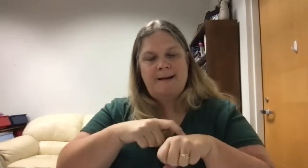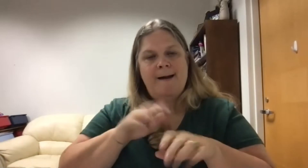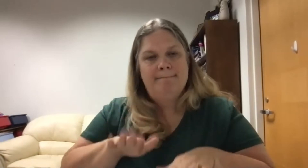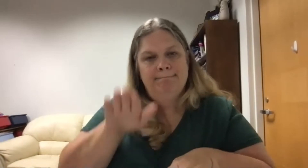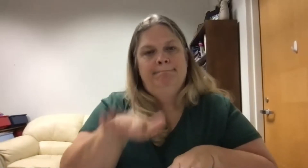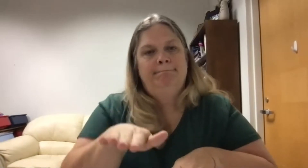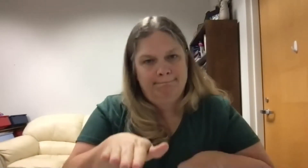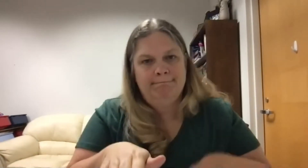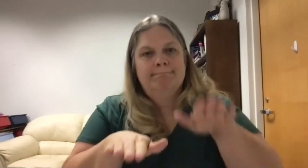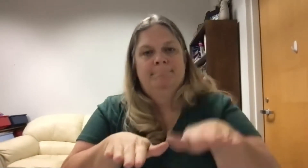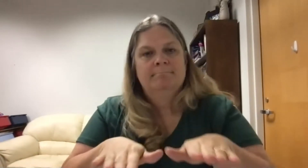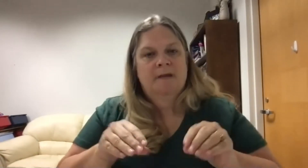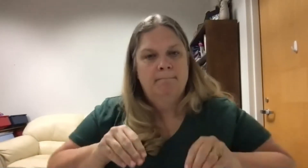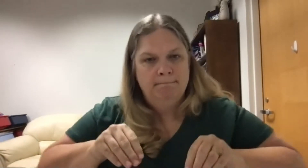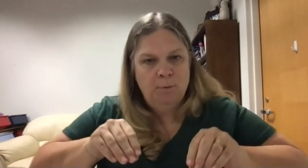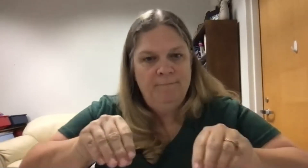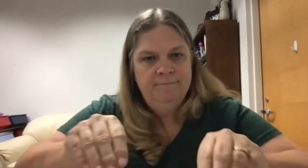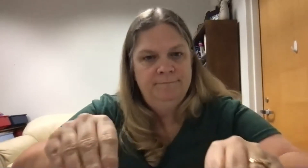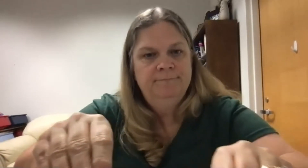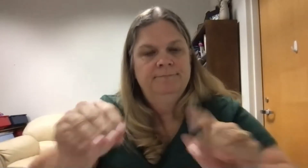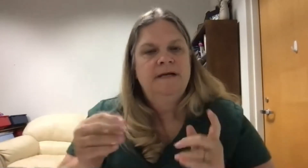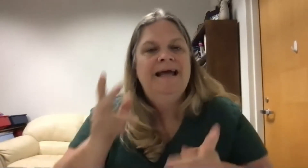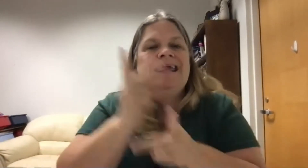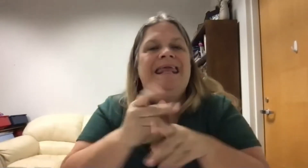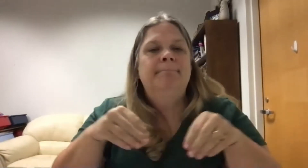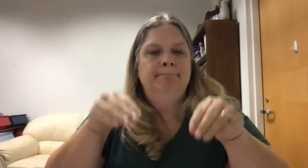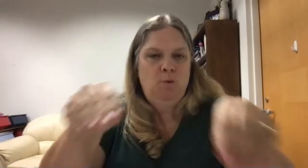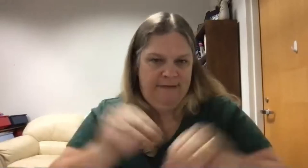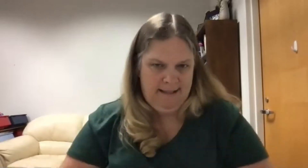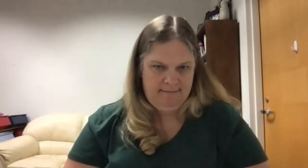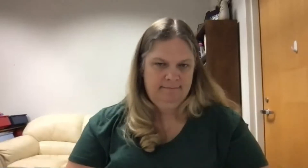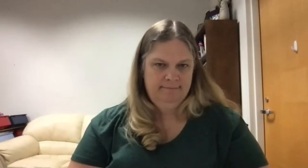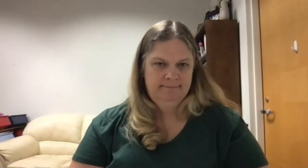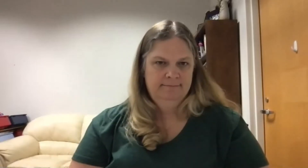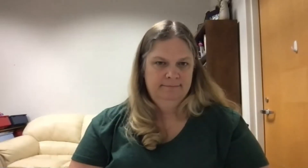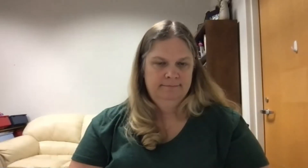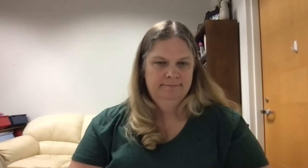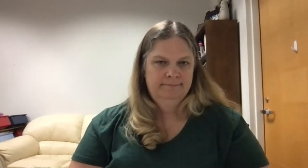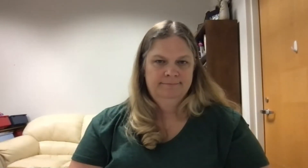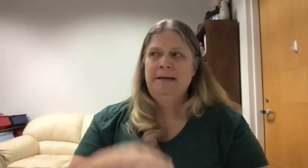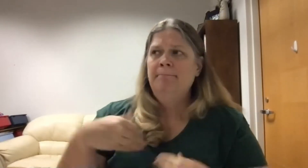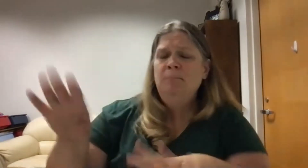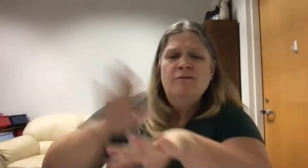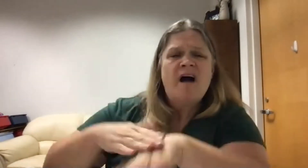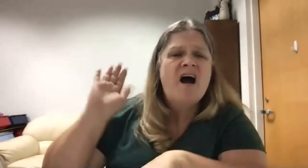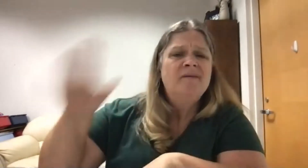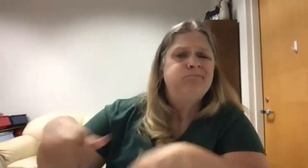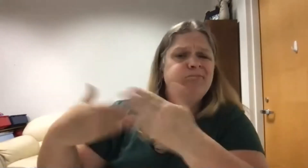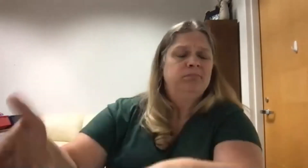Meaning, let's take it one step at a time and continue to move forward, to keep moving.